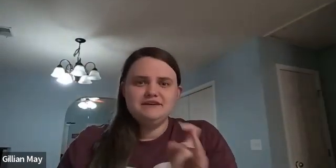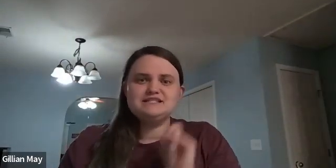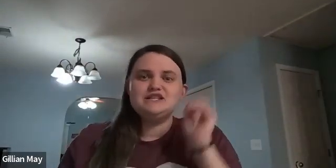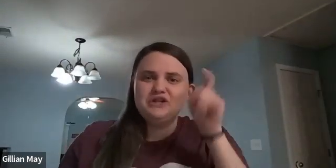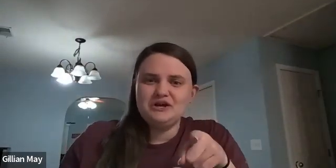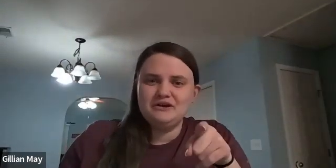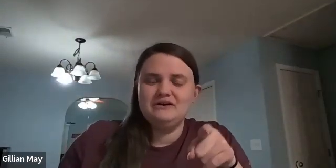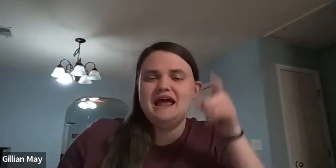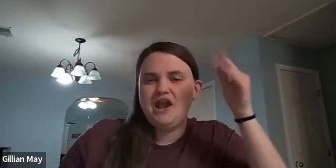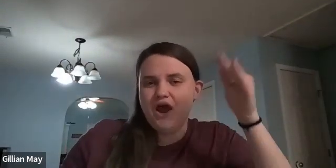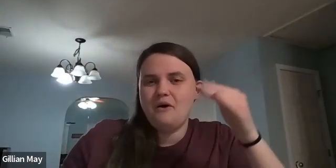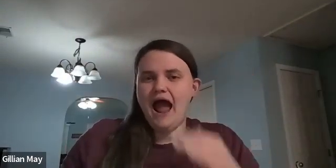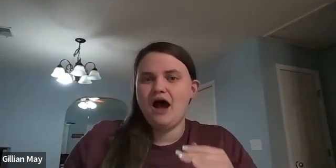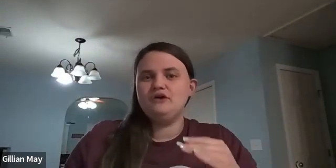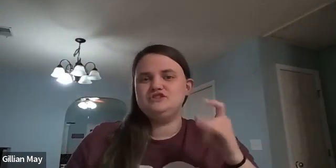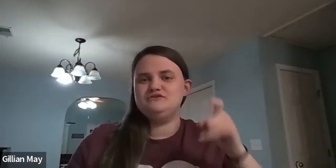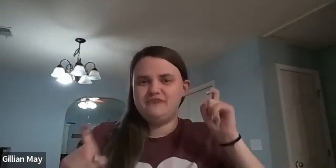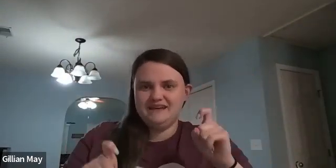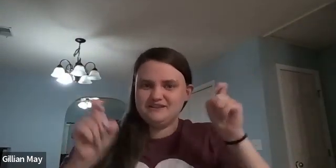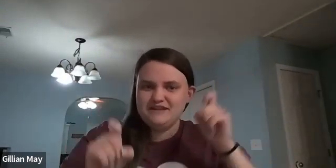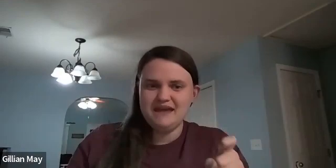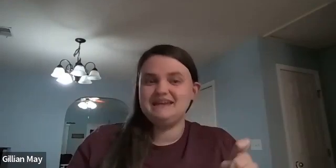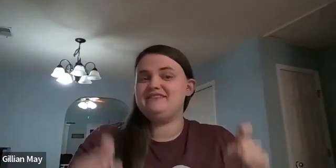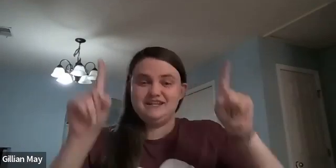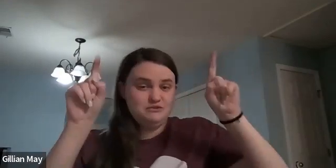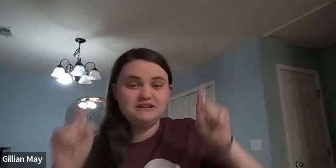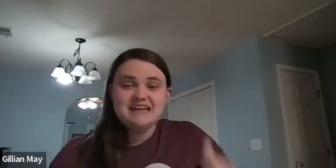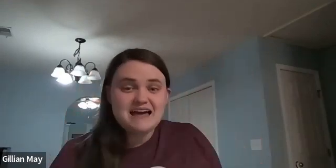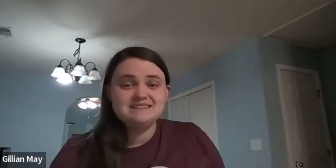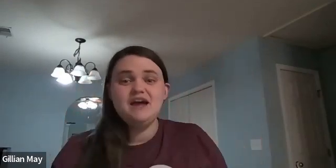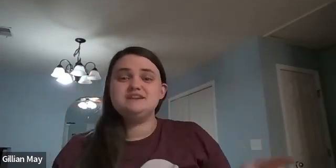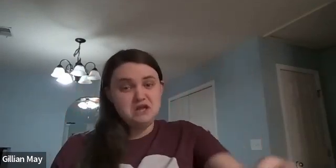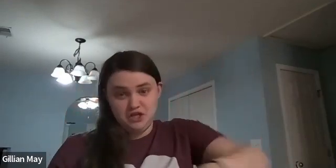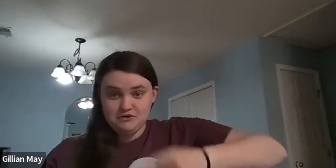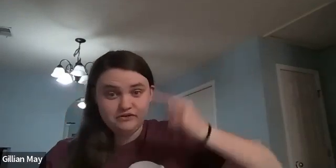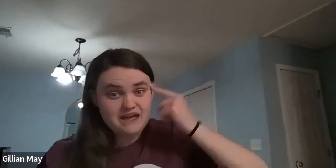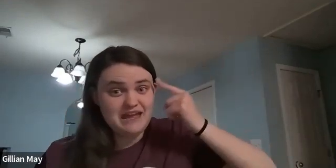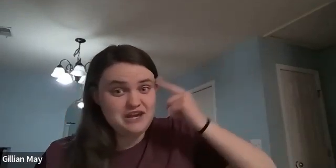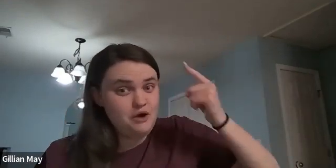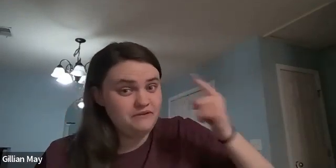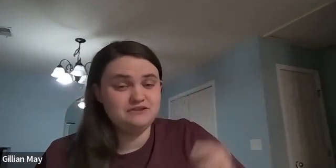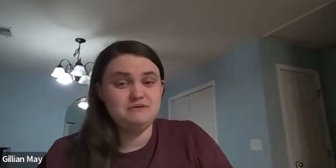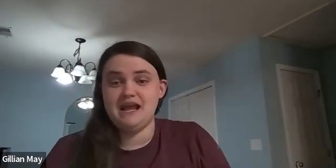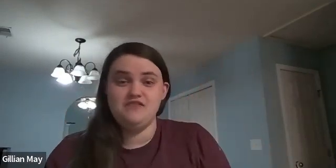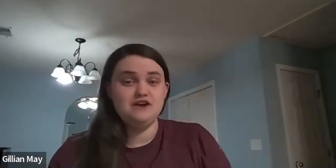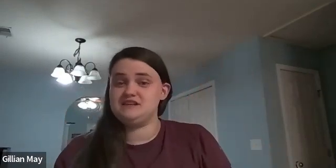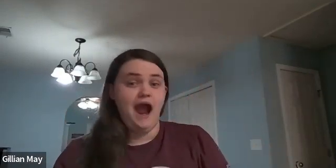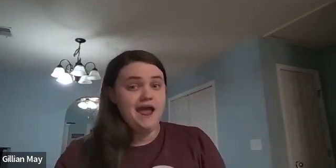kids learn and know how to fake it till they make it. They can do it on tests to make you think they know what they're doing. And they're just like, I have